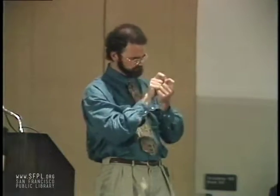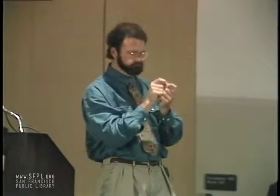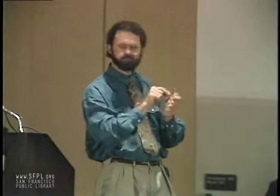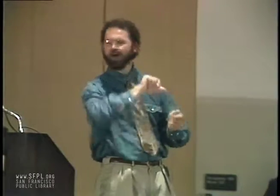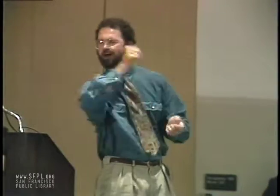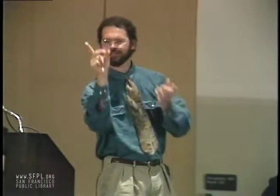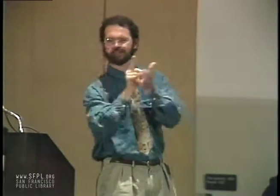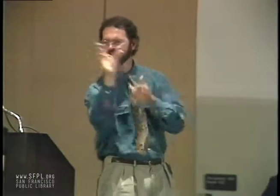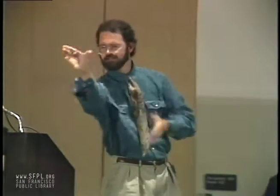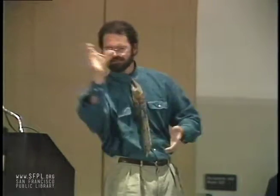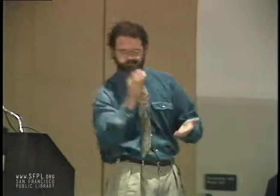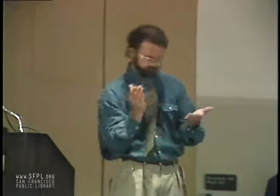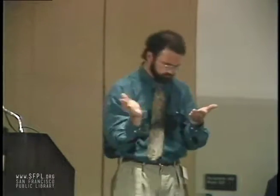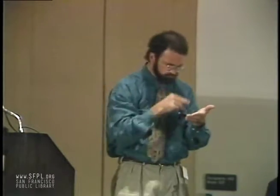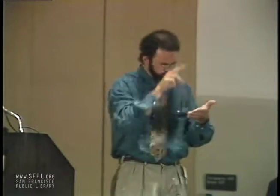you'll find a definition for the word deaf.